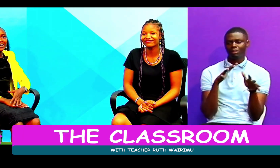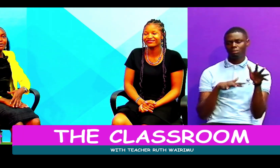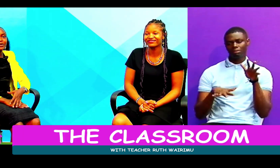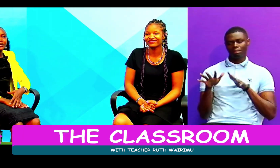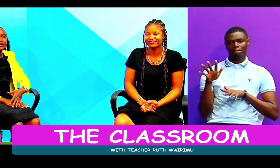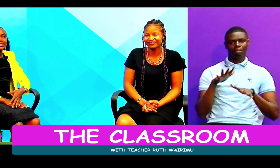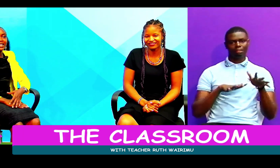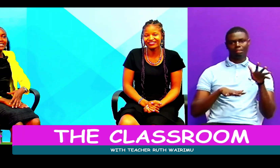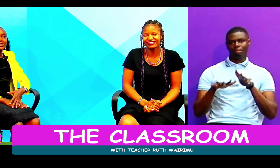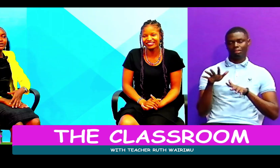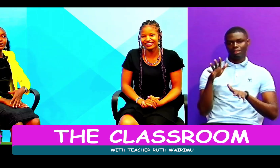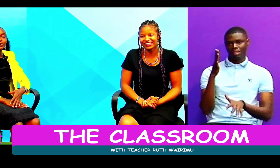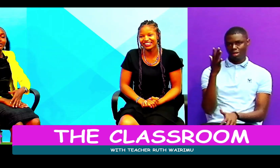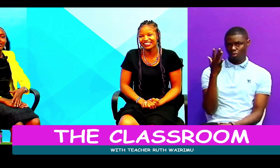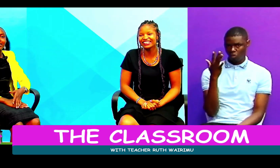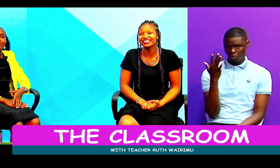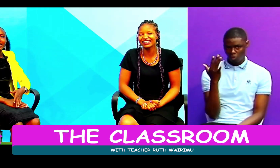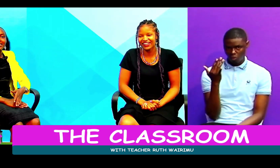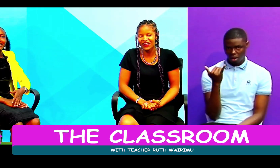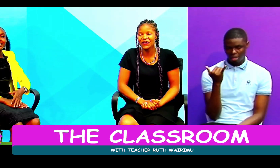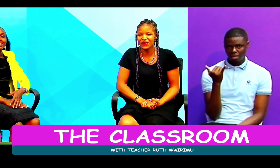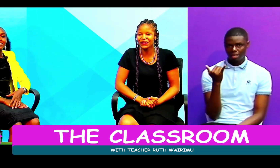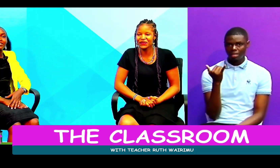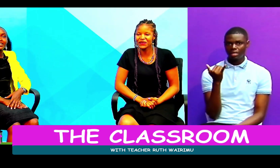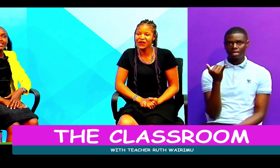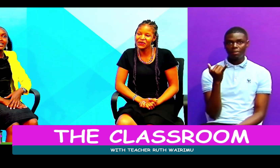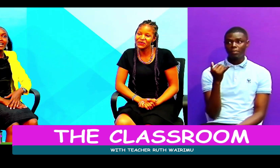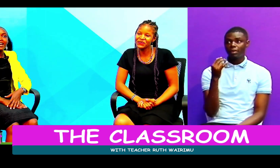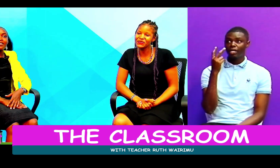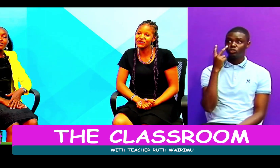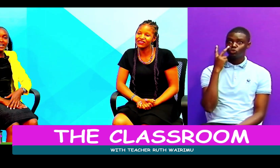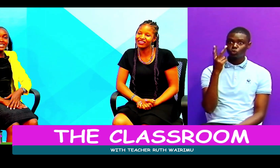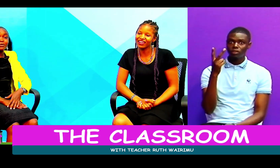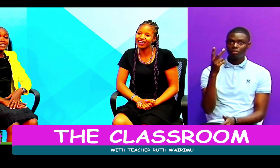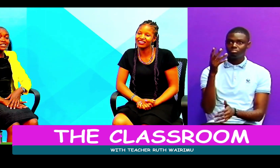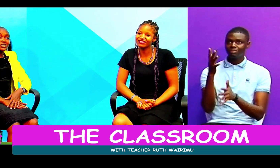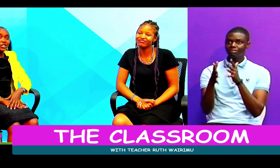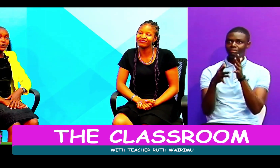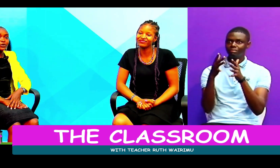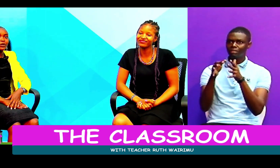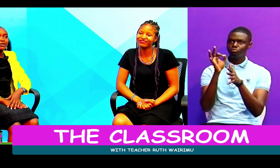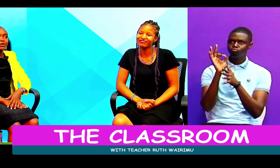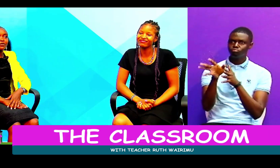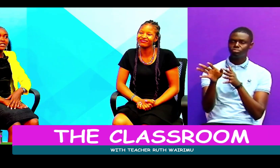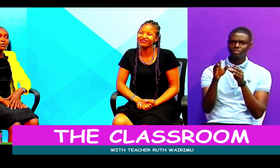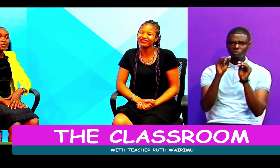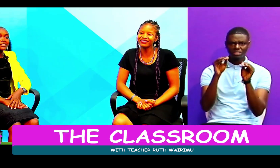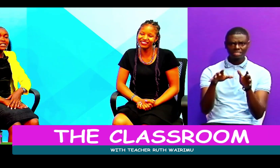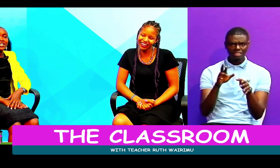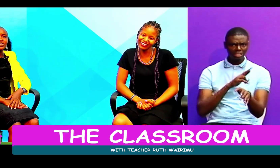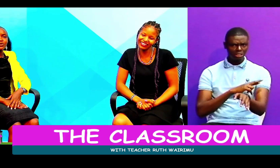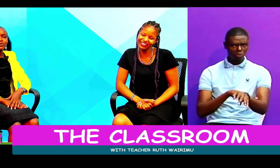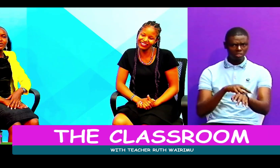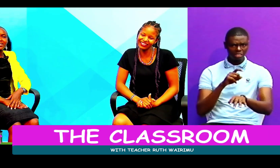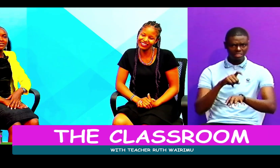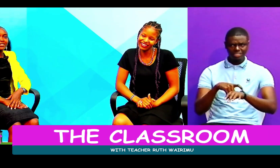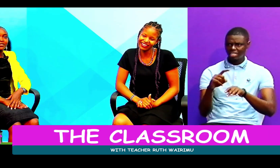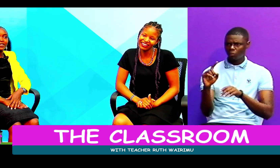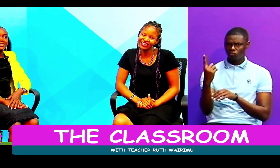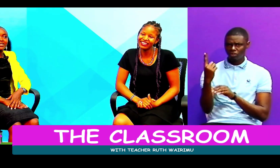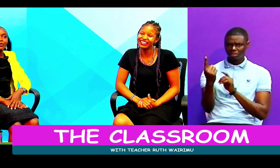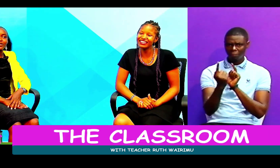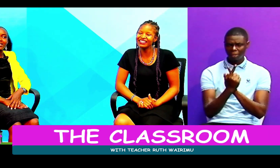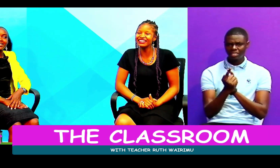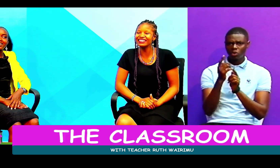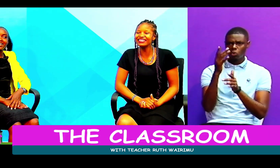weak because I used to see them that they are signing very fast, especially Sharuth. When we first met, she used to sign very